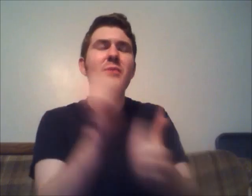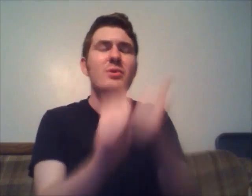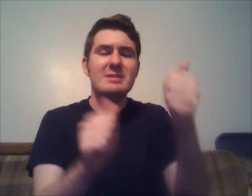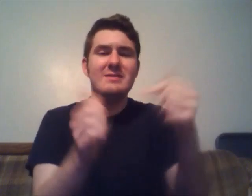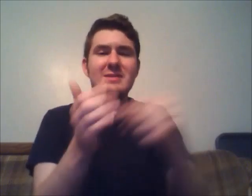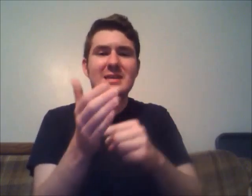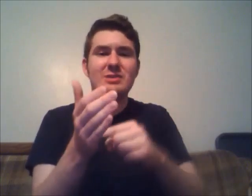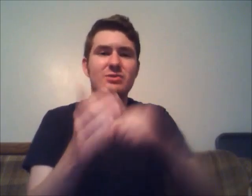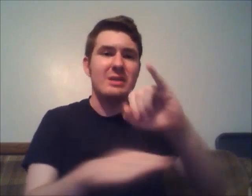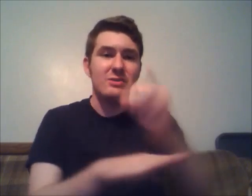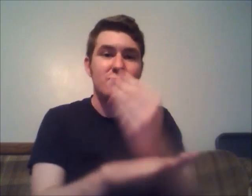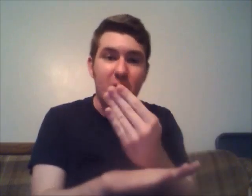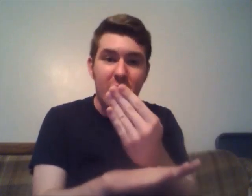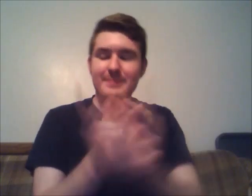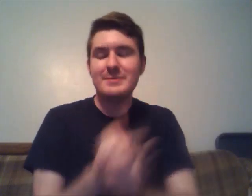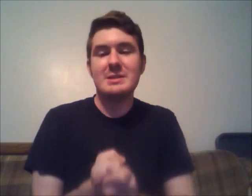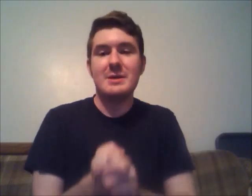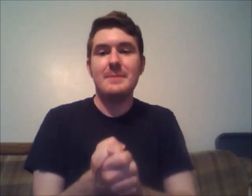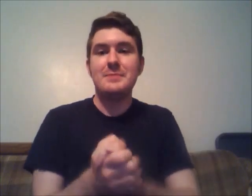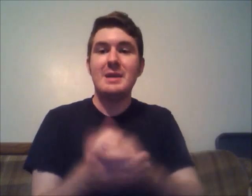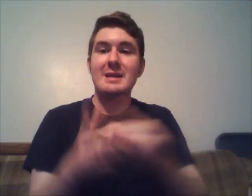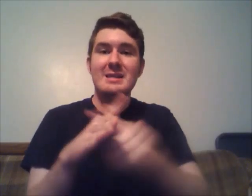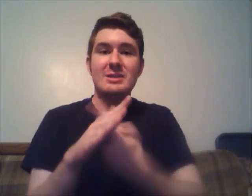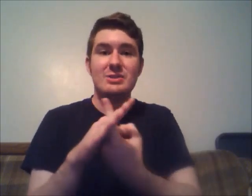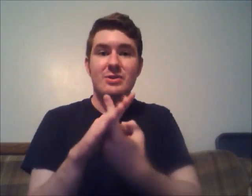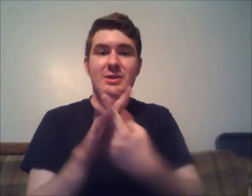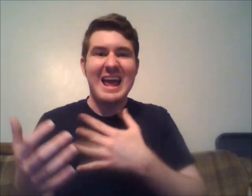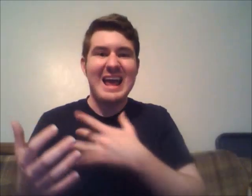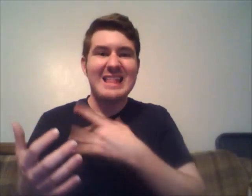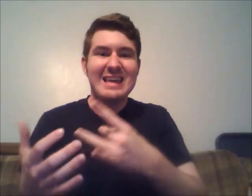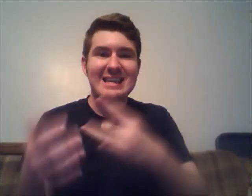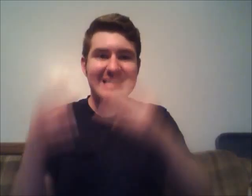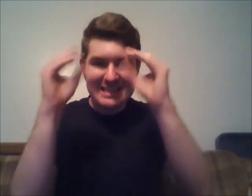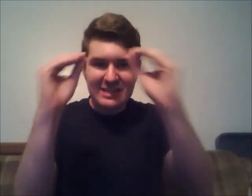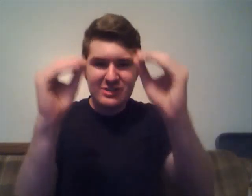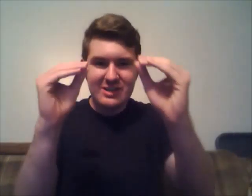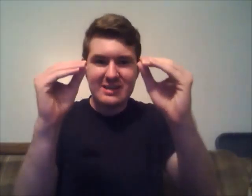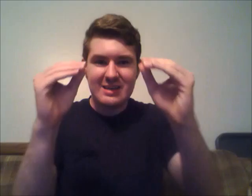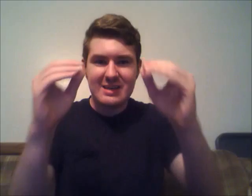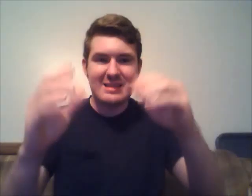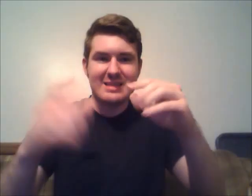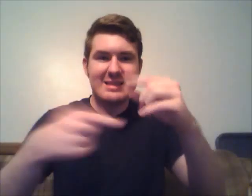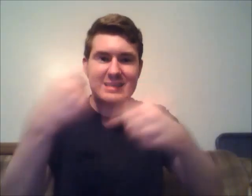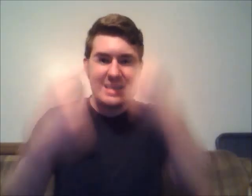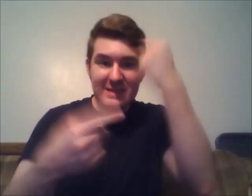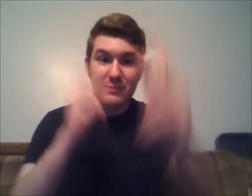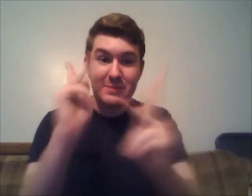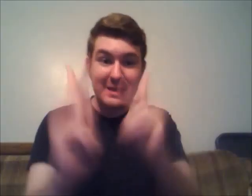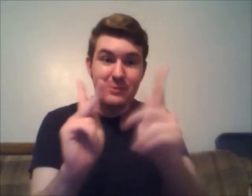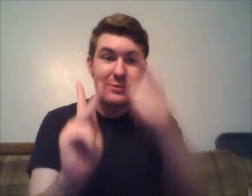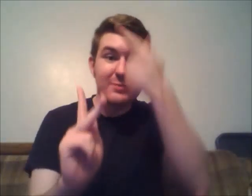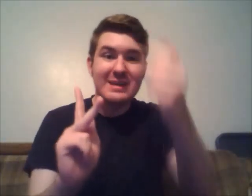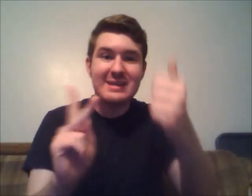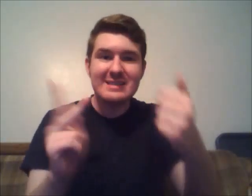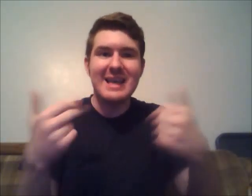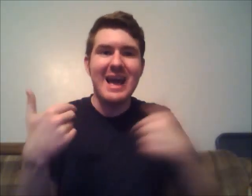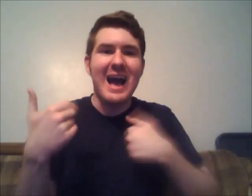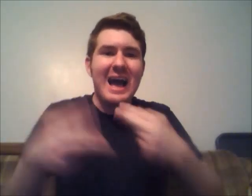Most of these are job. So to get started, I like teaching the signs for people because I